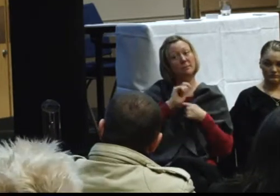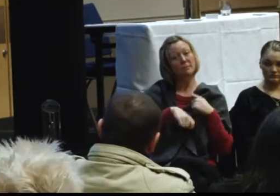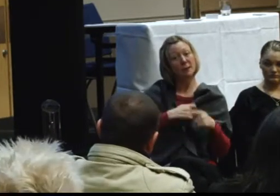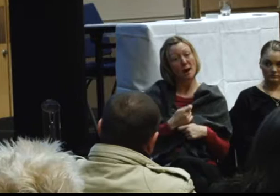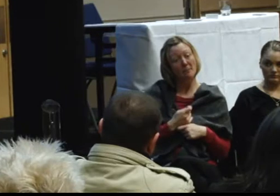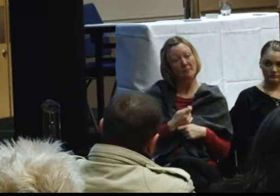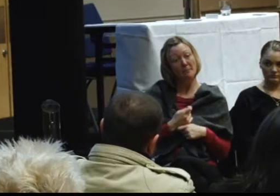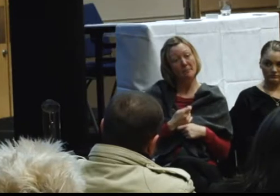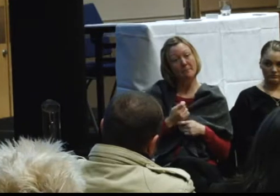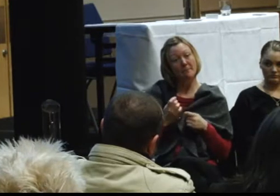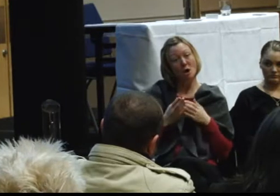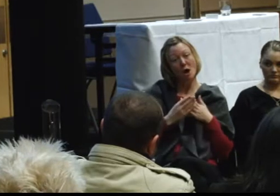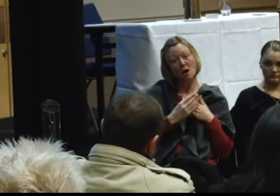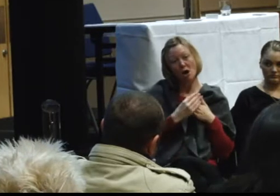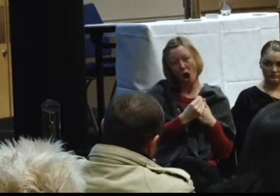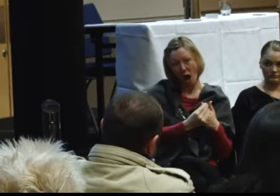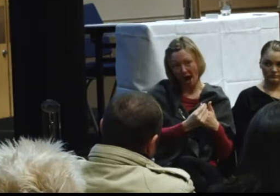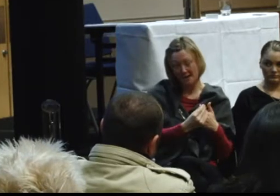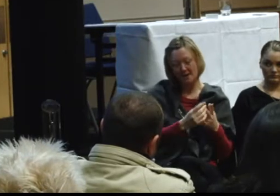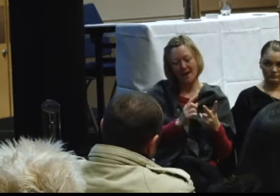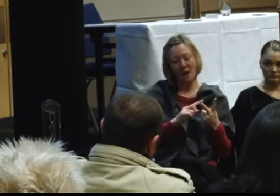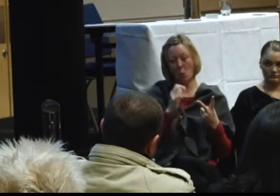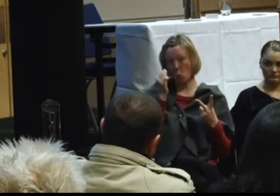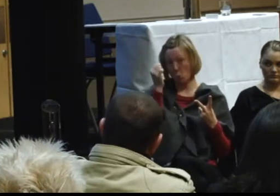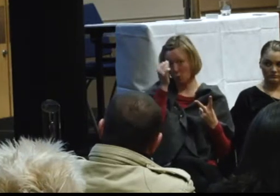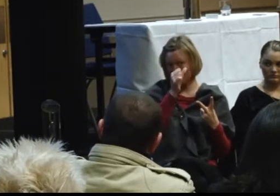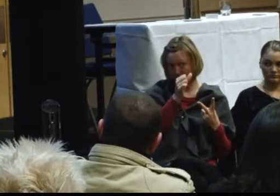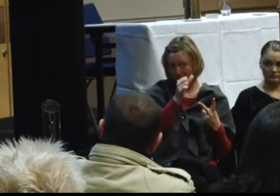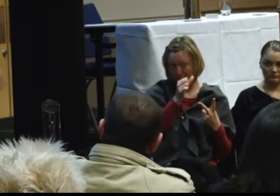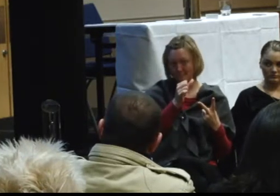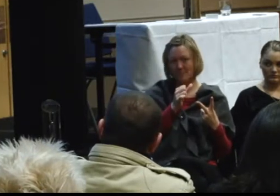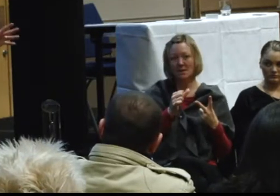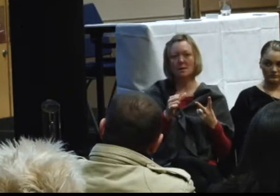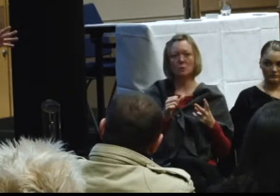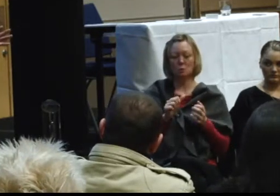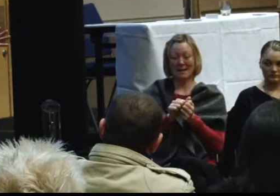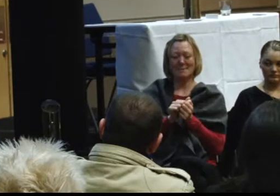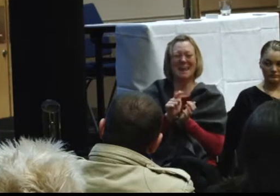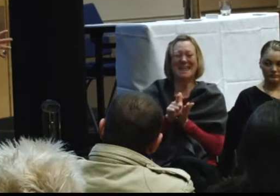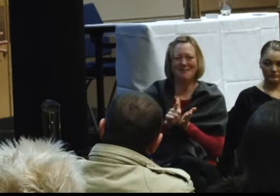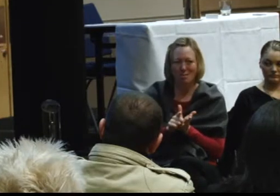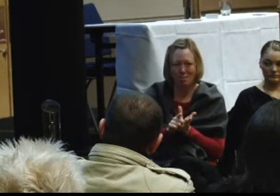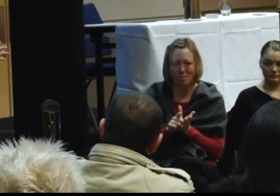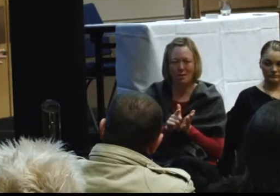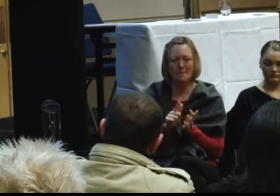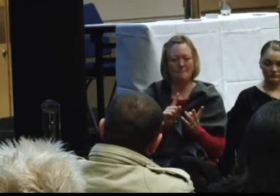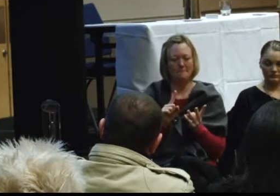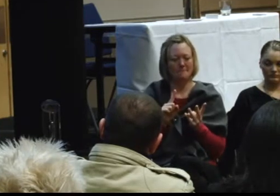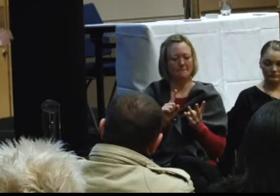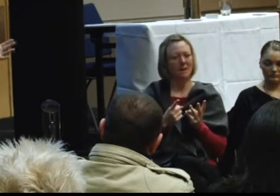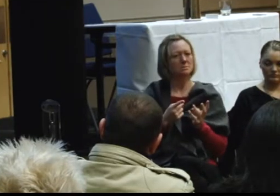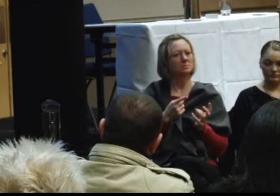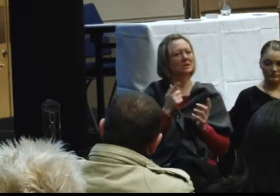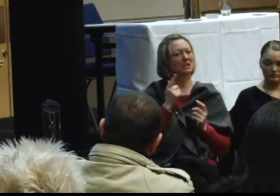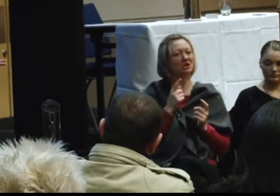a guide. They provide the wisdom as to doing things that aren't illegal, perhaps, but beyond that, what they act as is facilitators